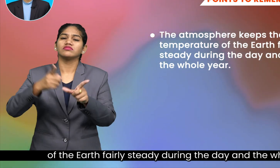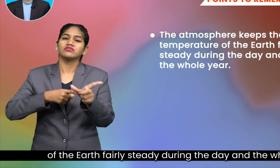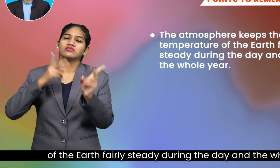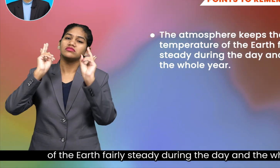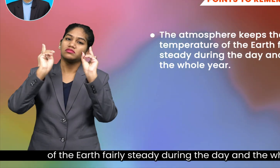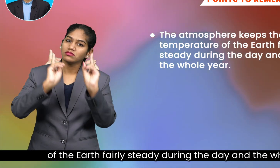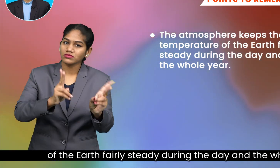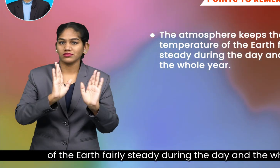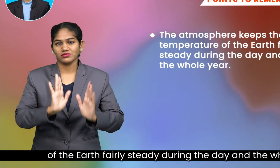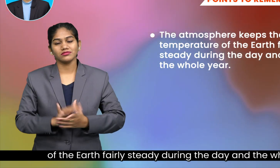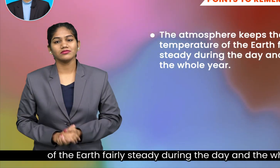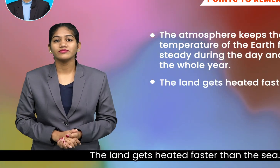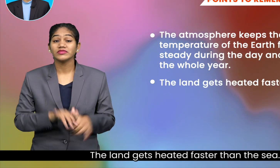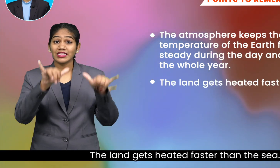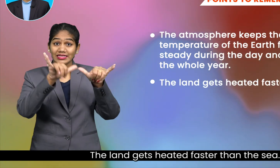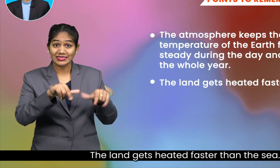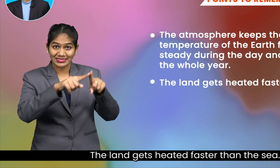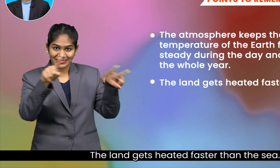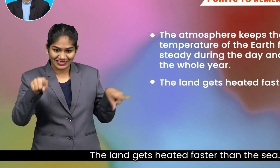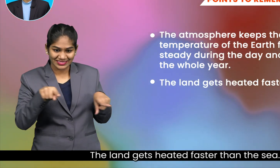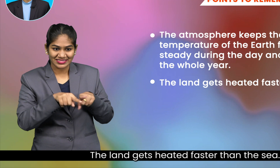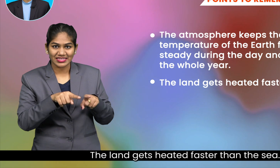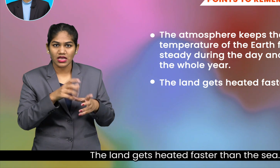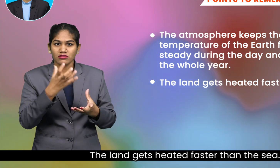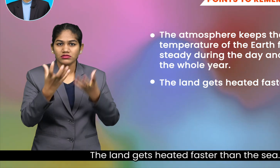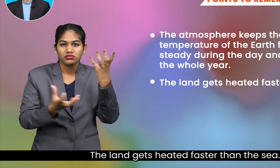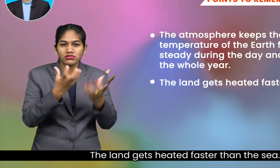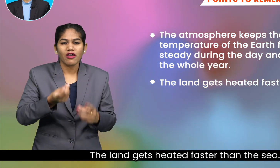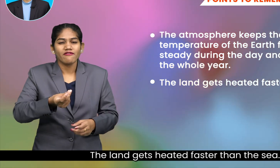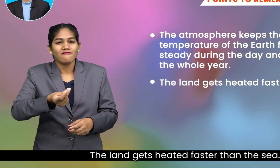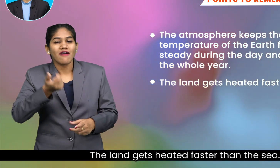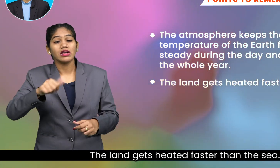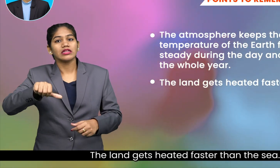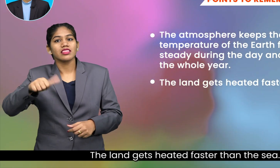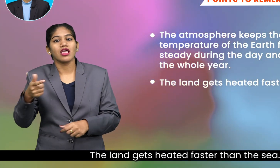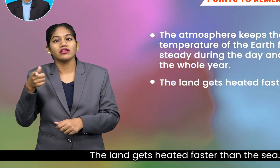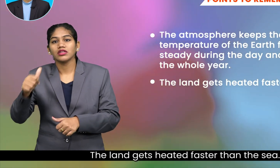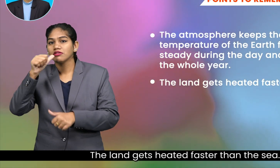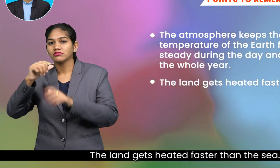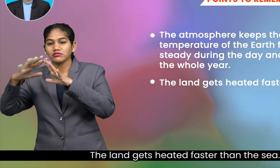The land gets heated faster than the sea.